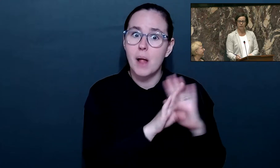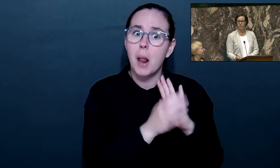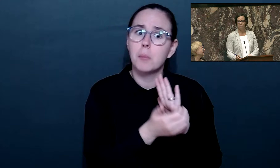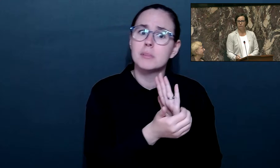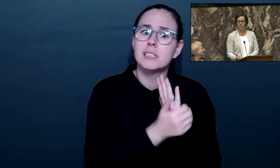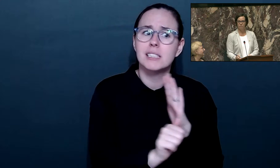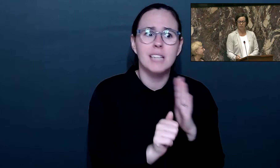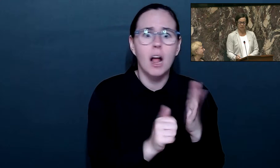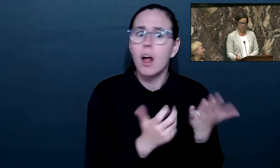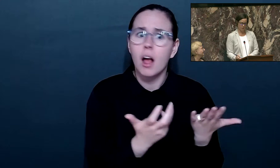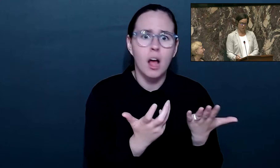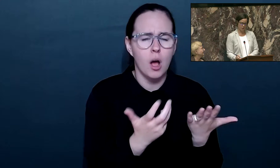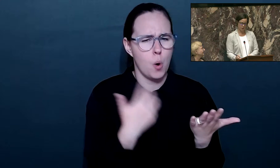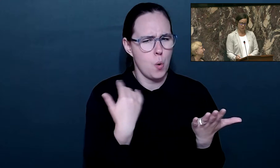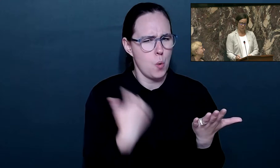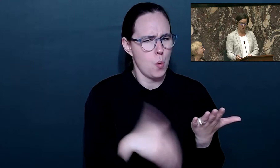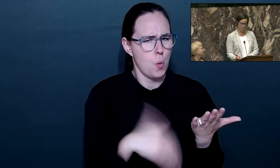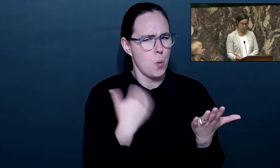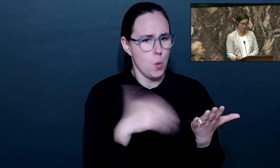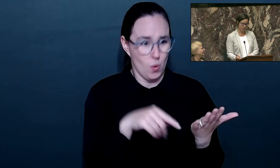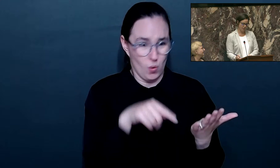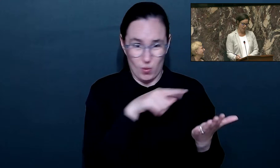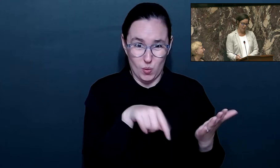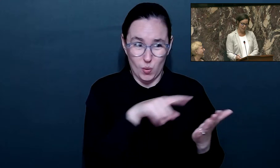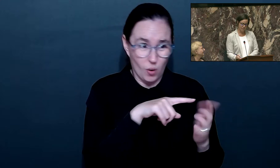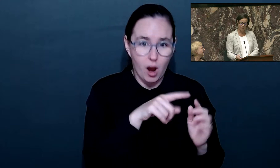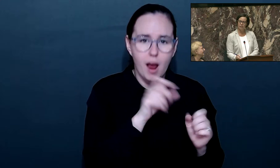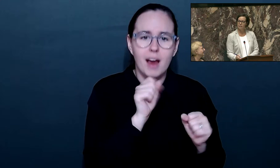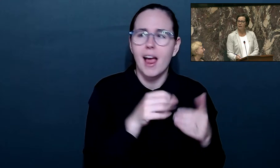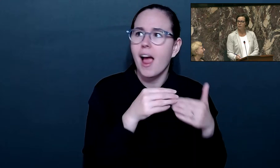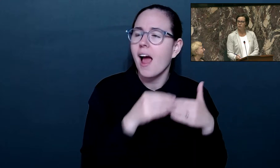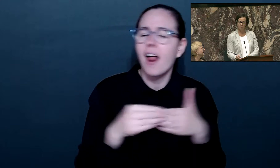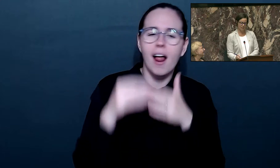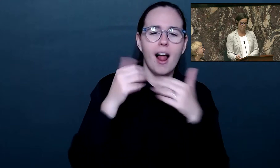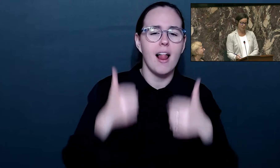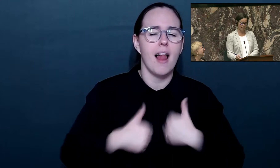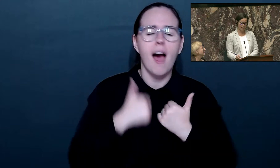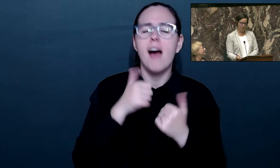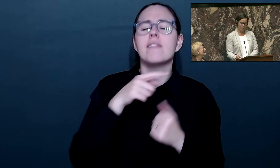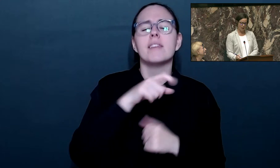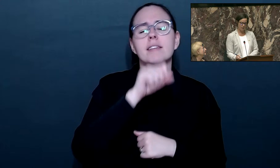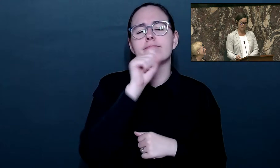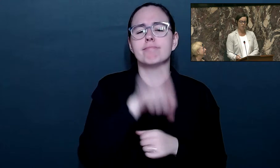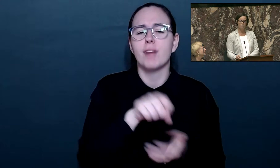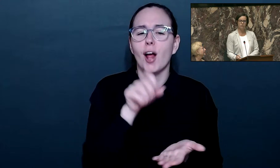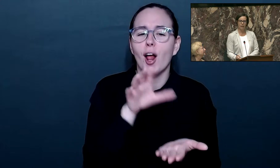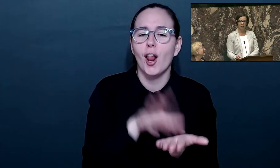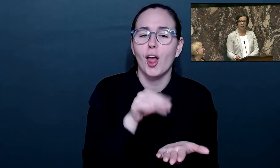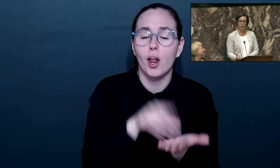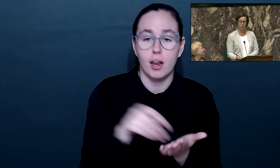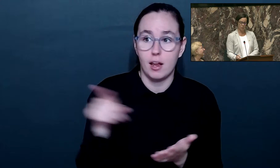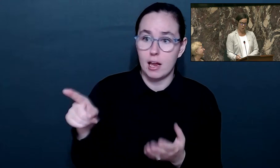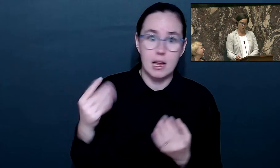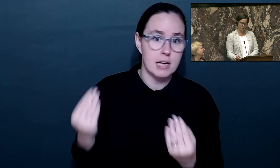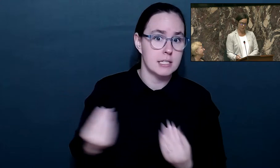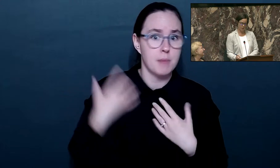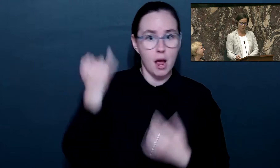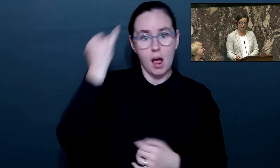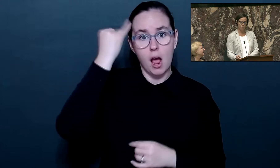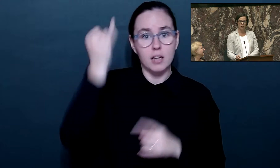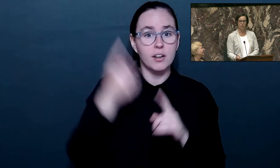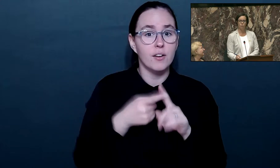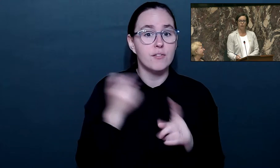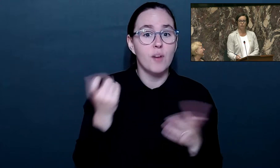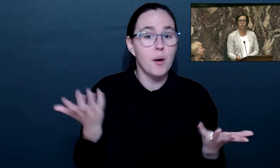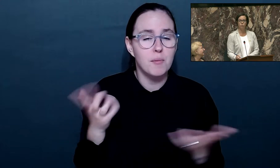over 150 million books to children around the world. Eva decided to do the same thing on a smaller scale in her own home community